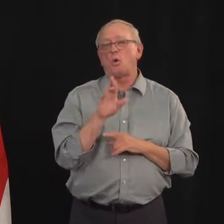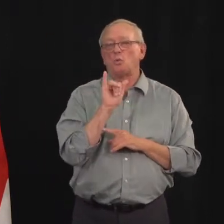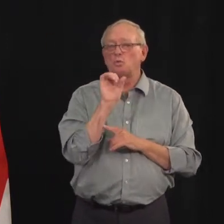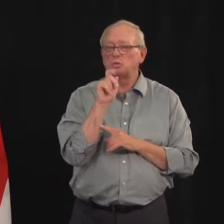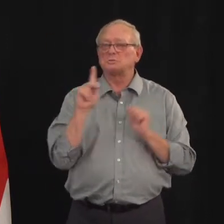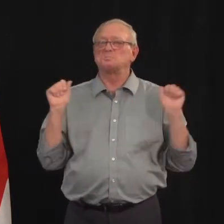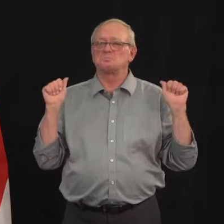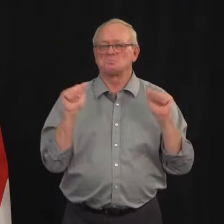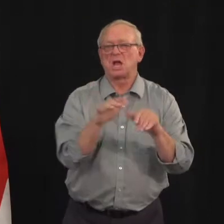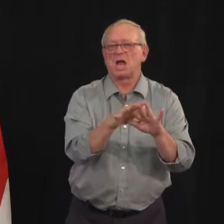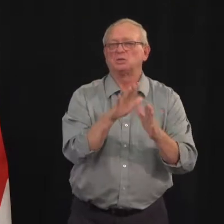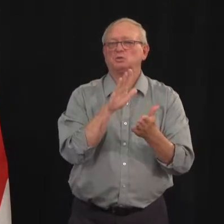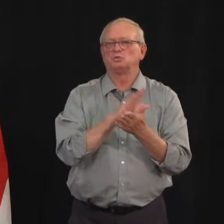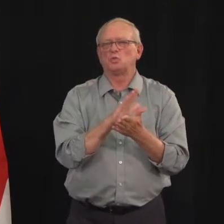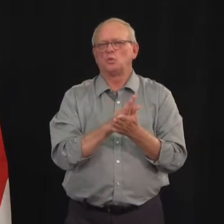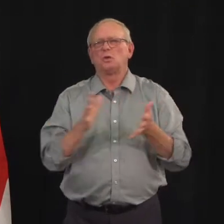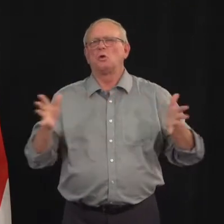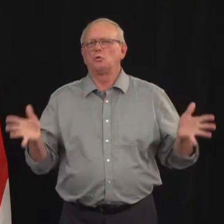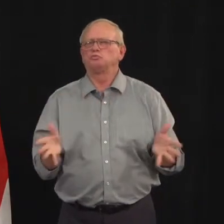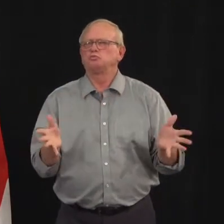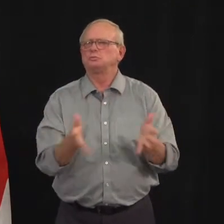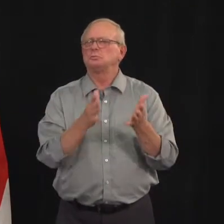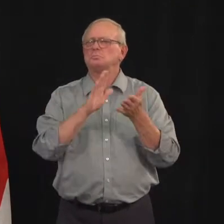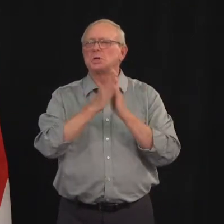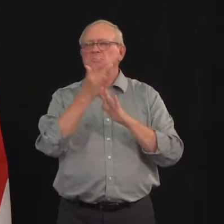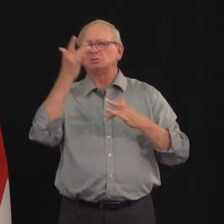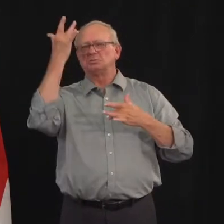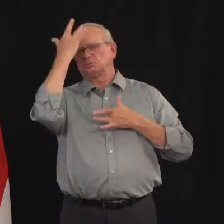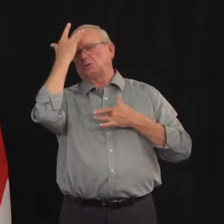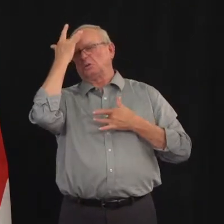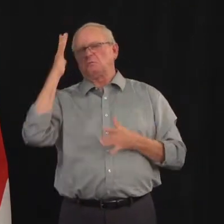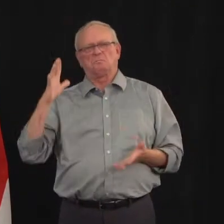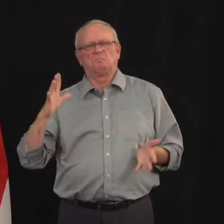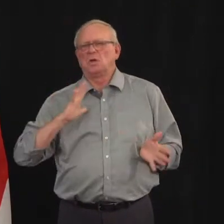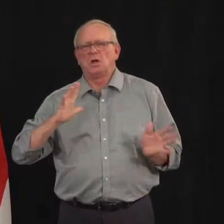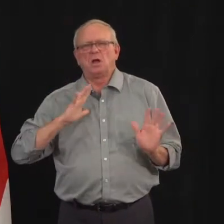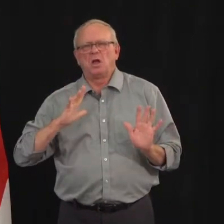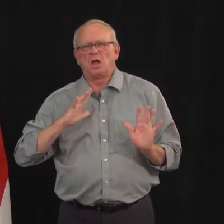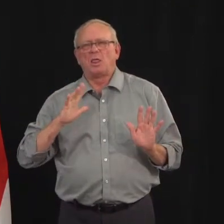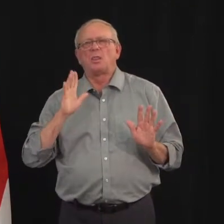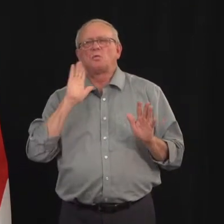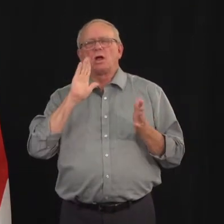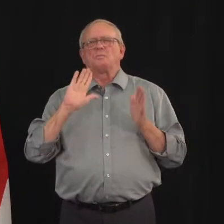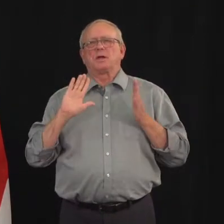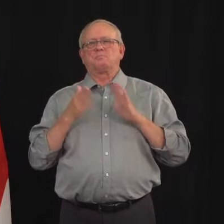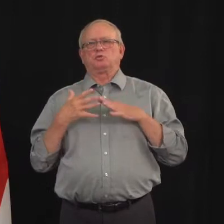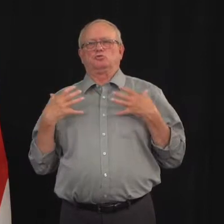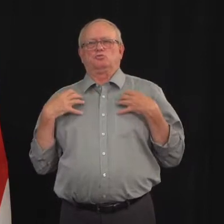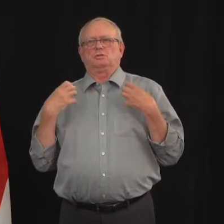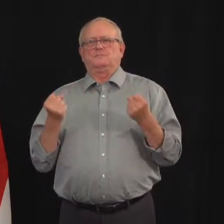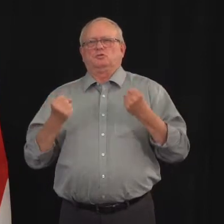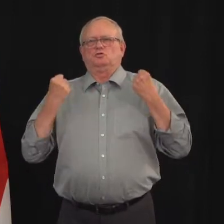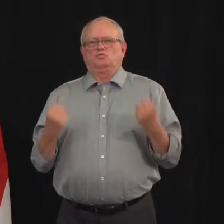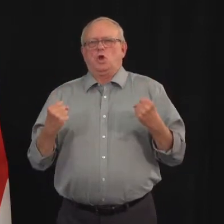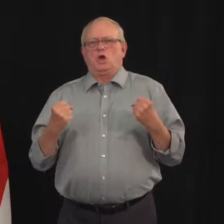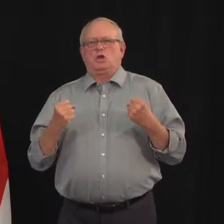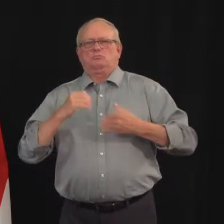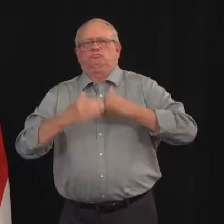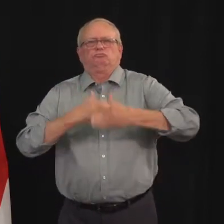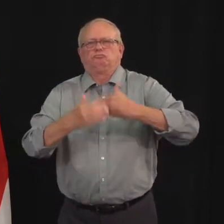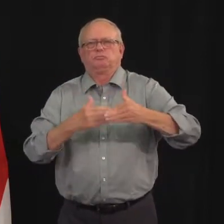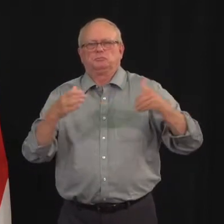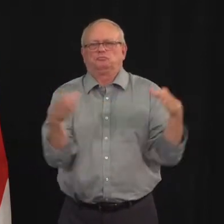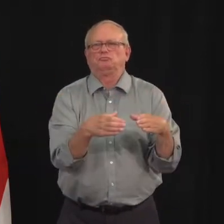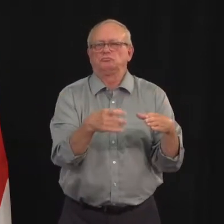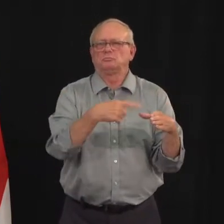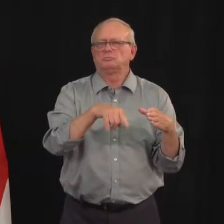or why not? One of the challenges, you may recall, last Thursday I spoke a bit about the